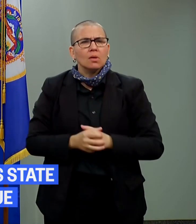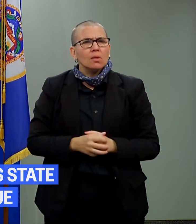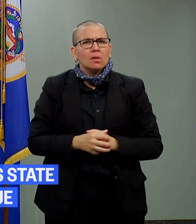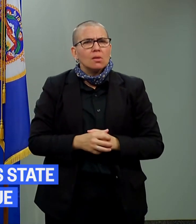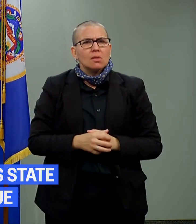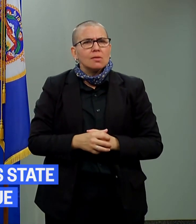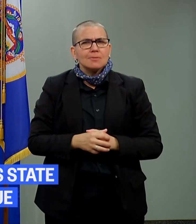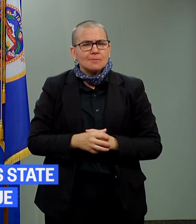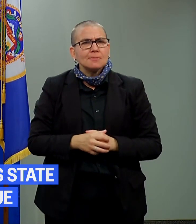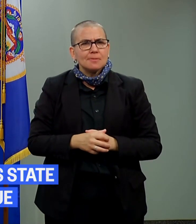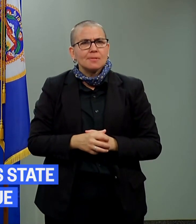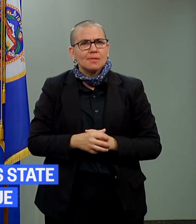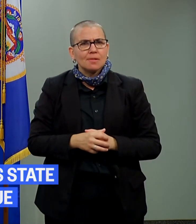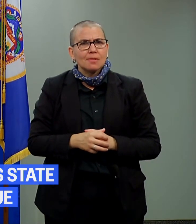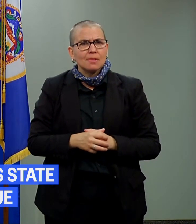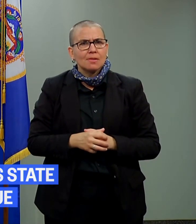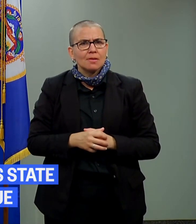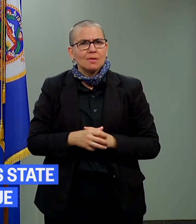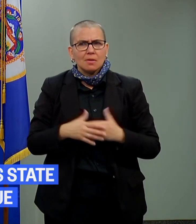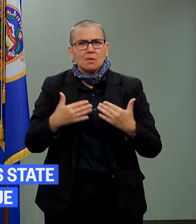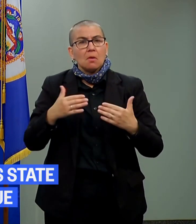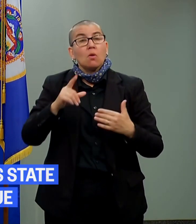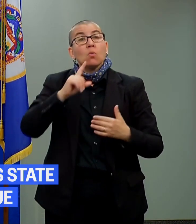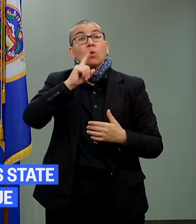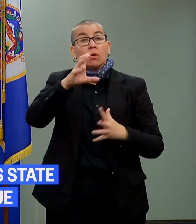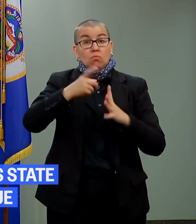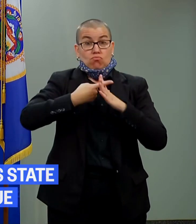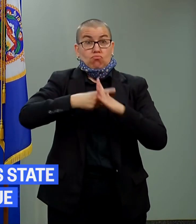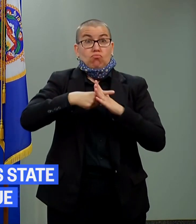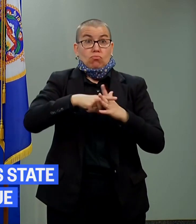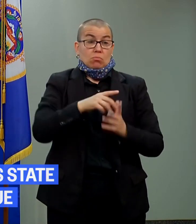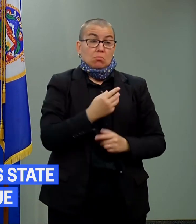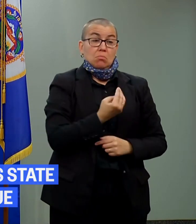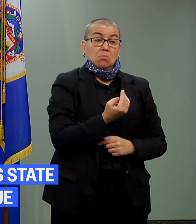week. And so yesterday,